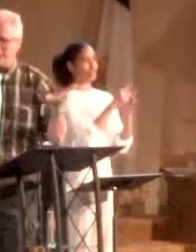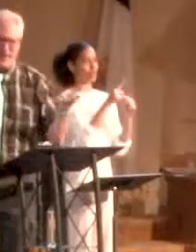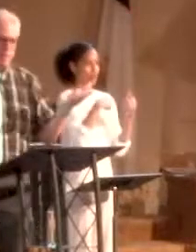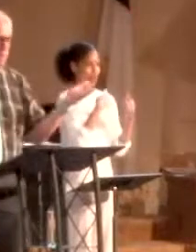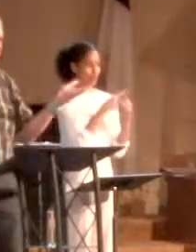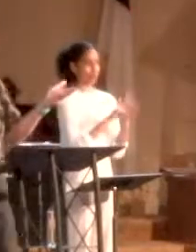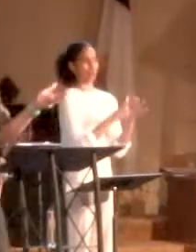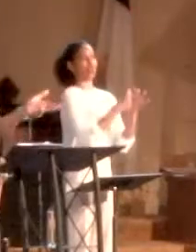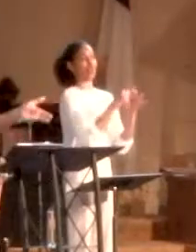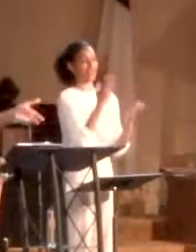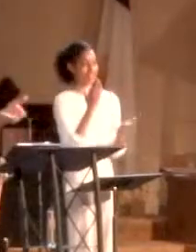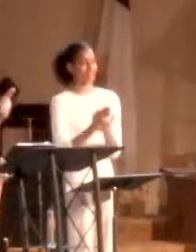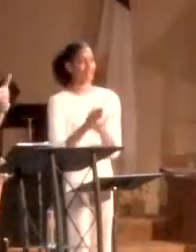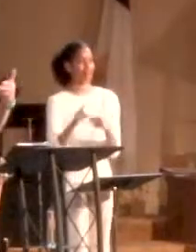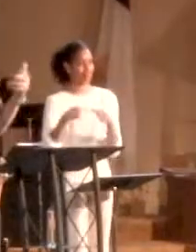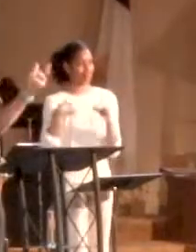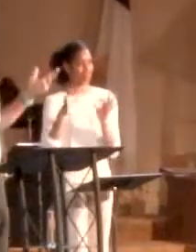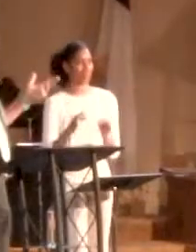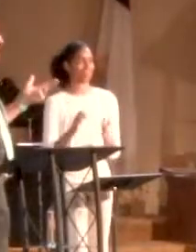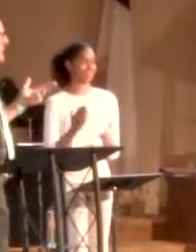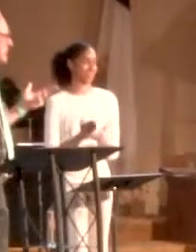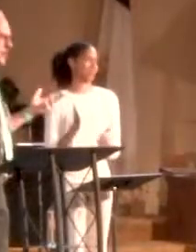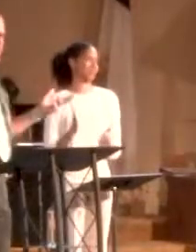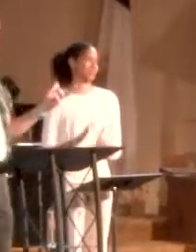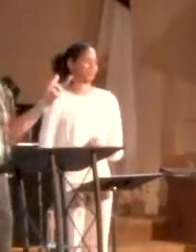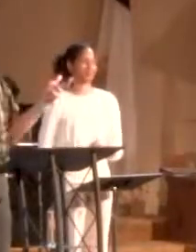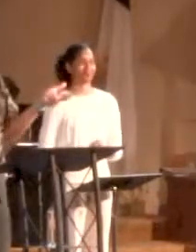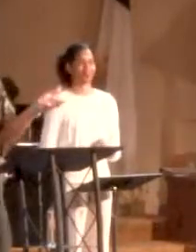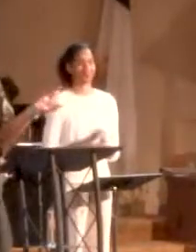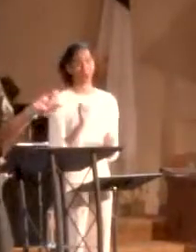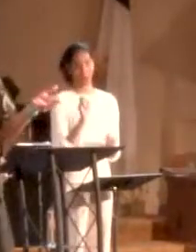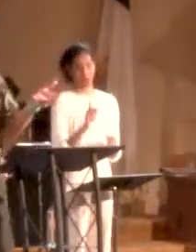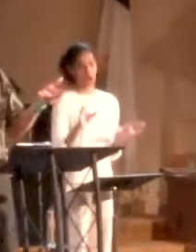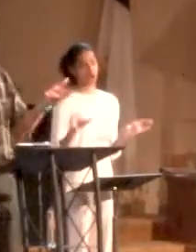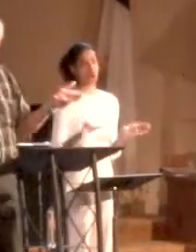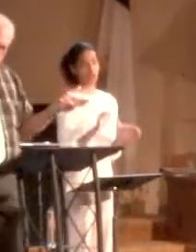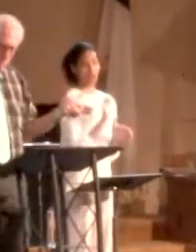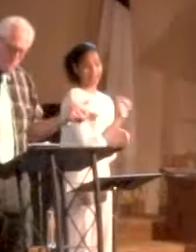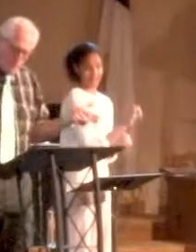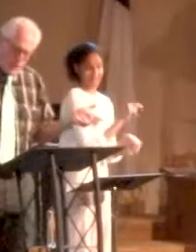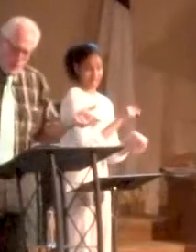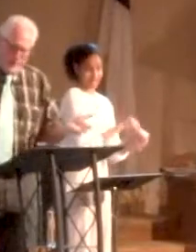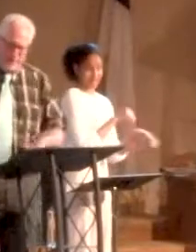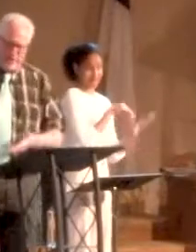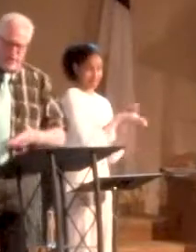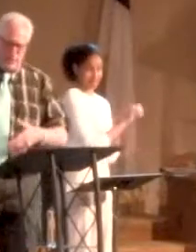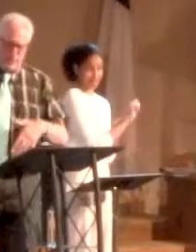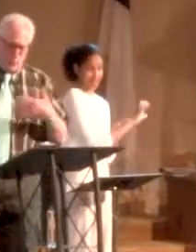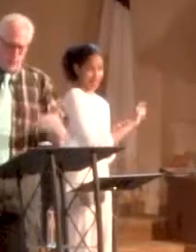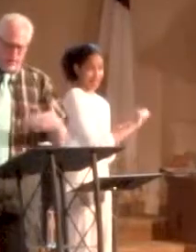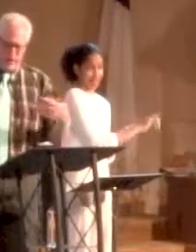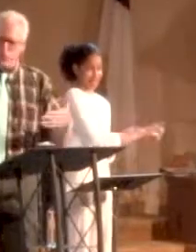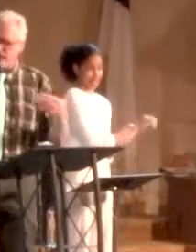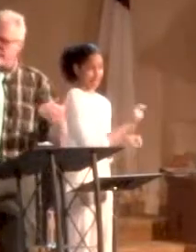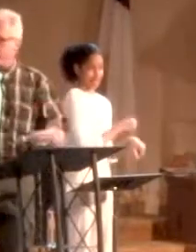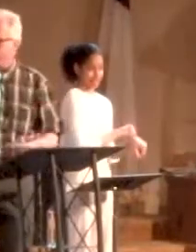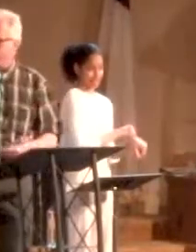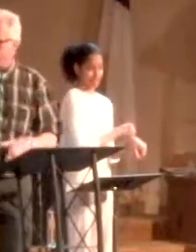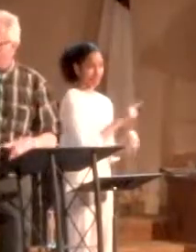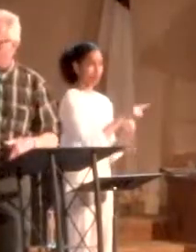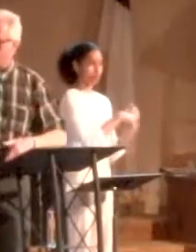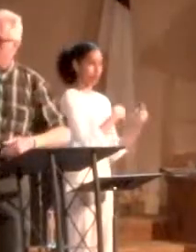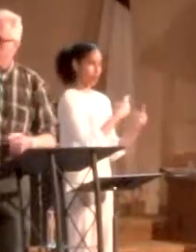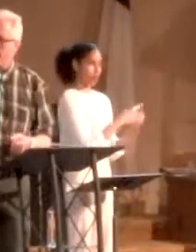How about that? Now, during those days, when the disciples were increasing